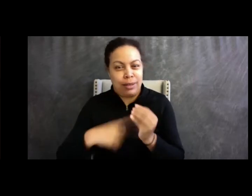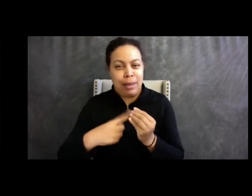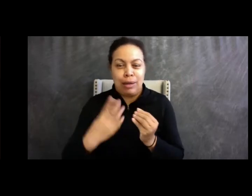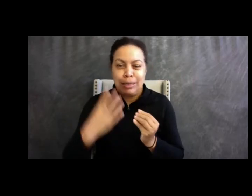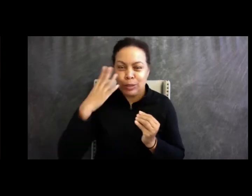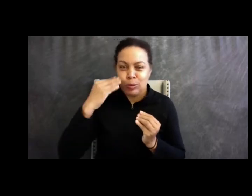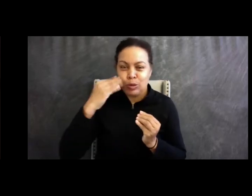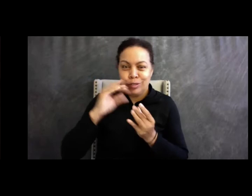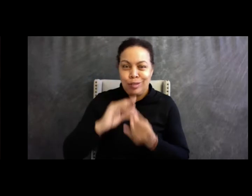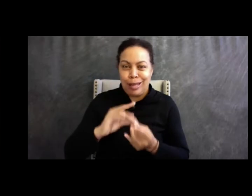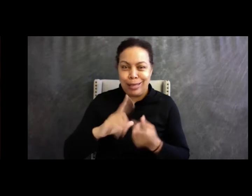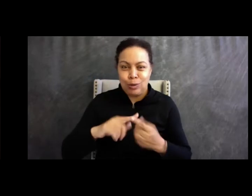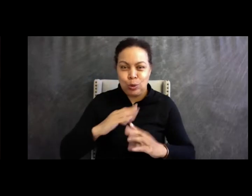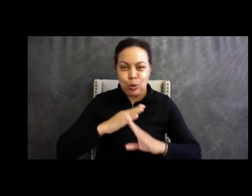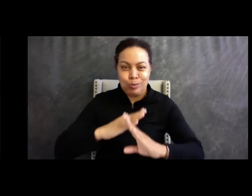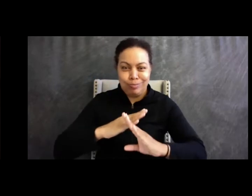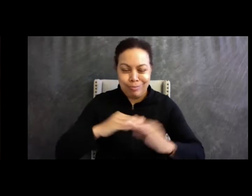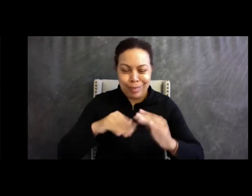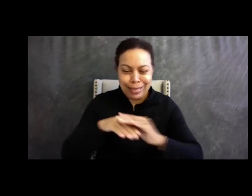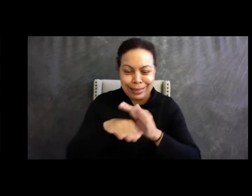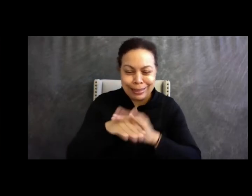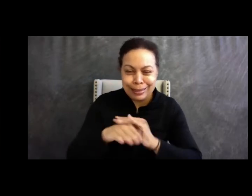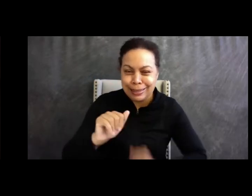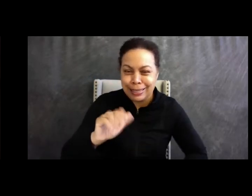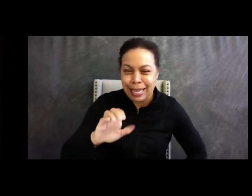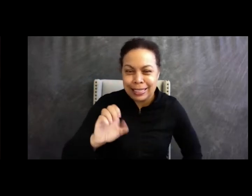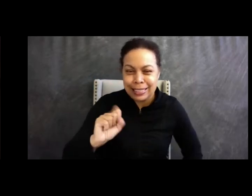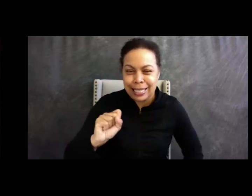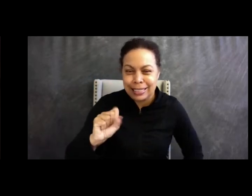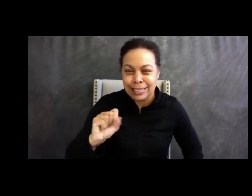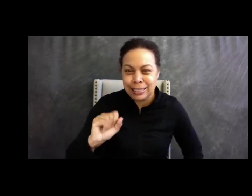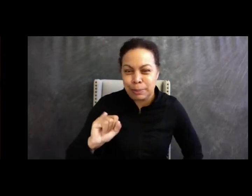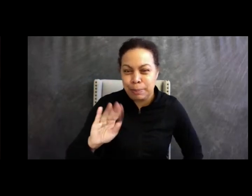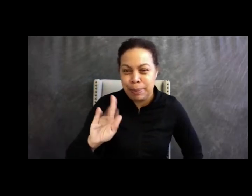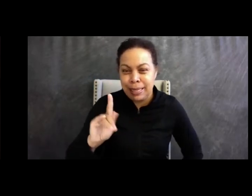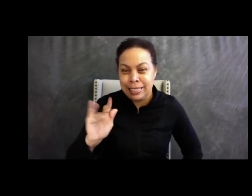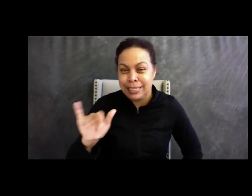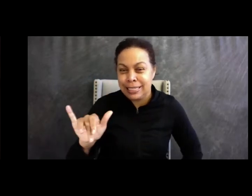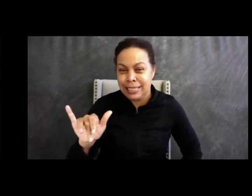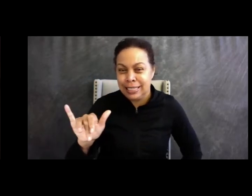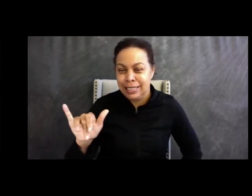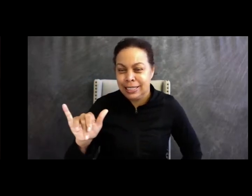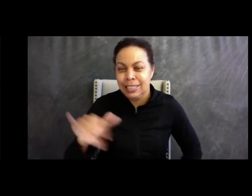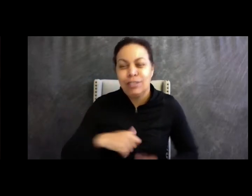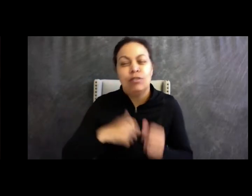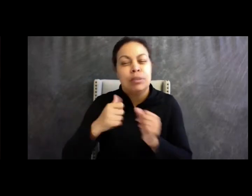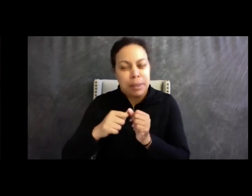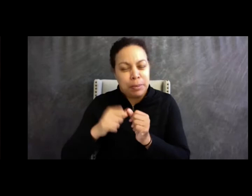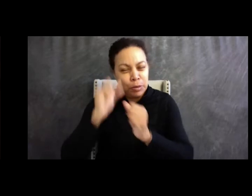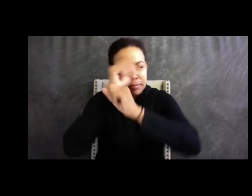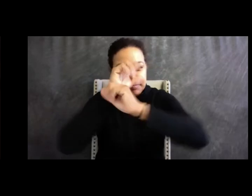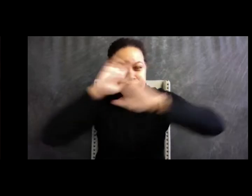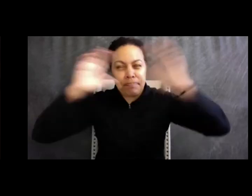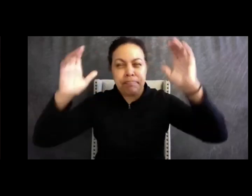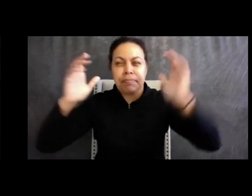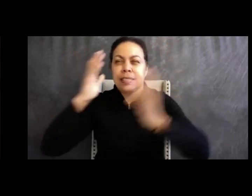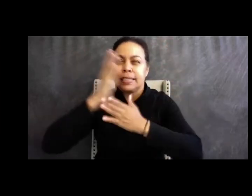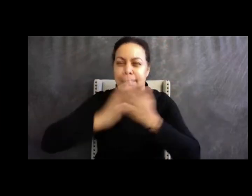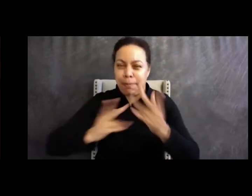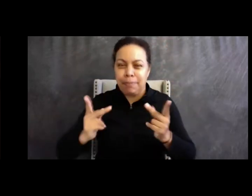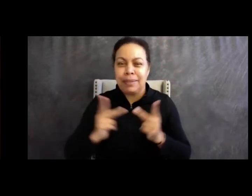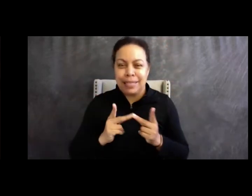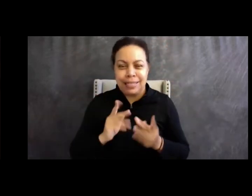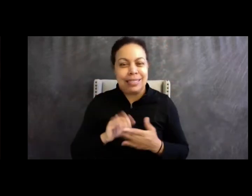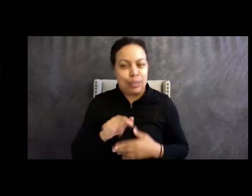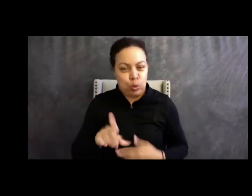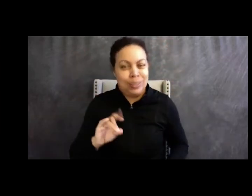inaccessibility, I want you to start imagining the place where you experienced